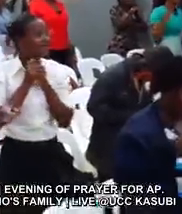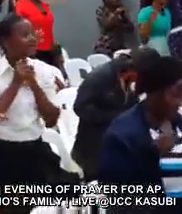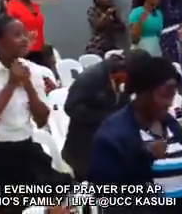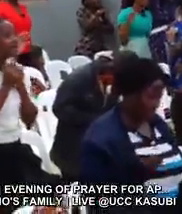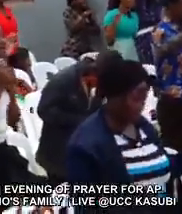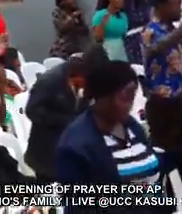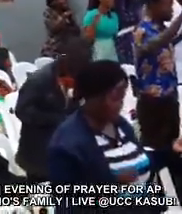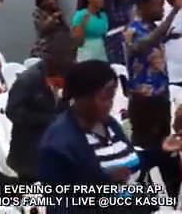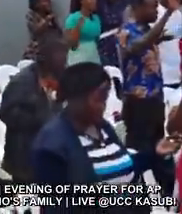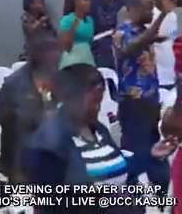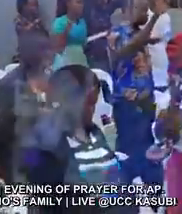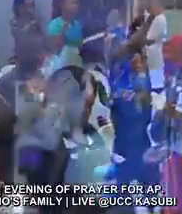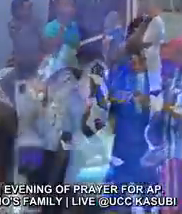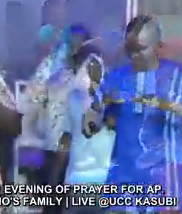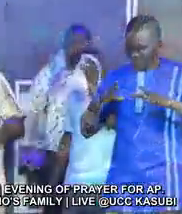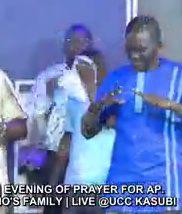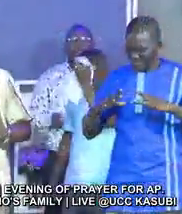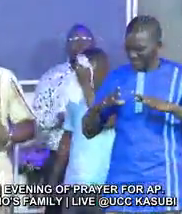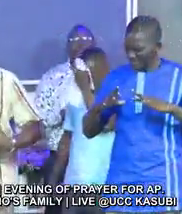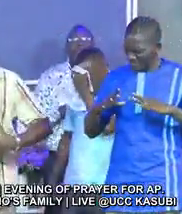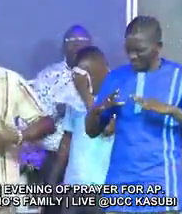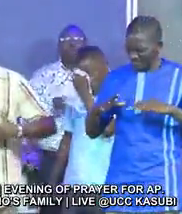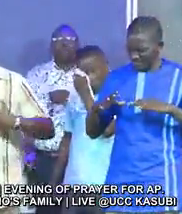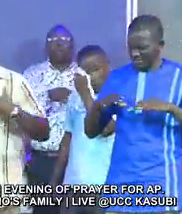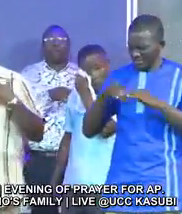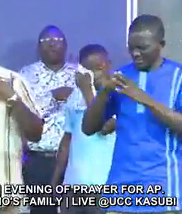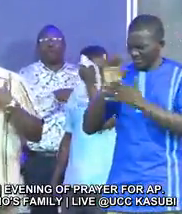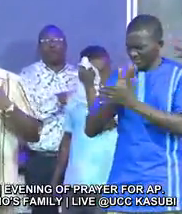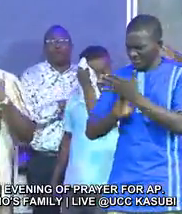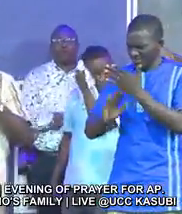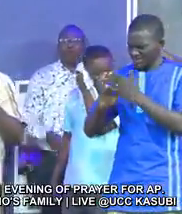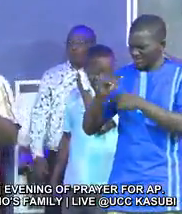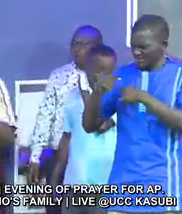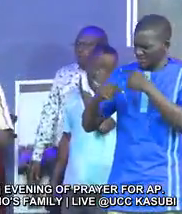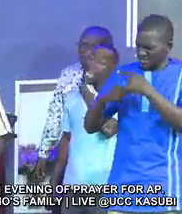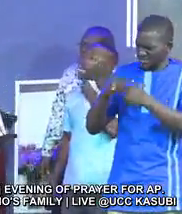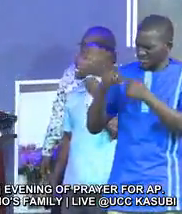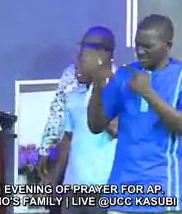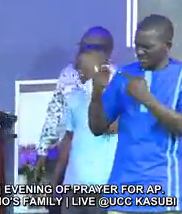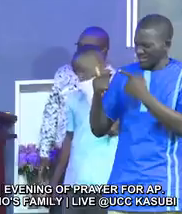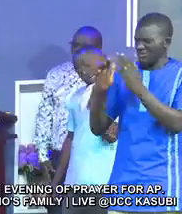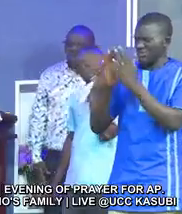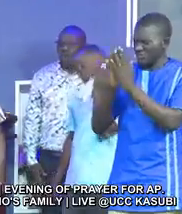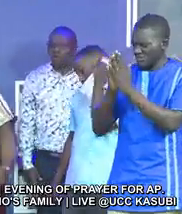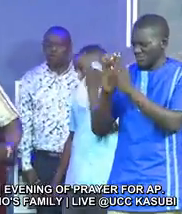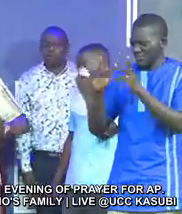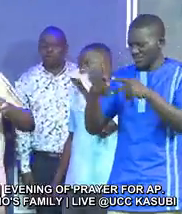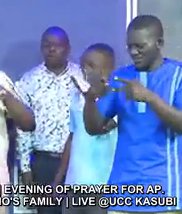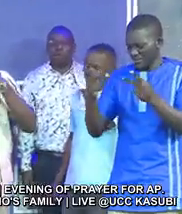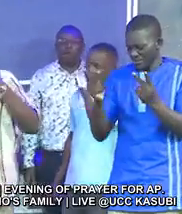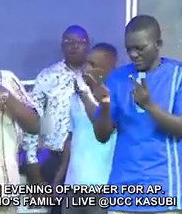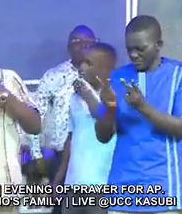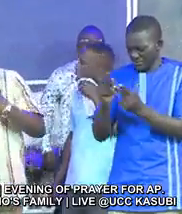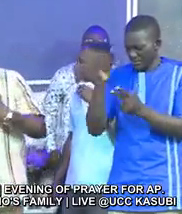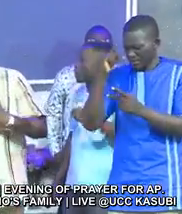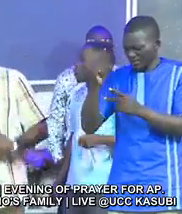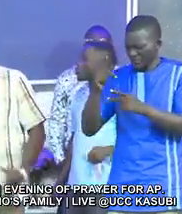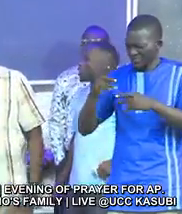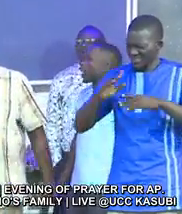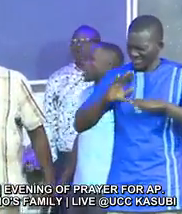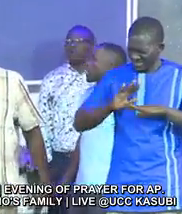eky'okuwummuliramu, era okubeerawo okwo kubabeerera ekifo eky'okusiisiramu, era okubeerawo